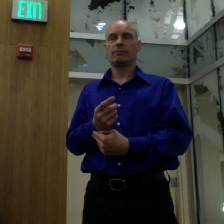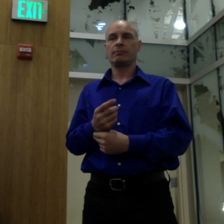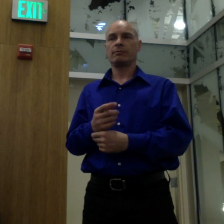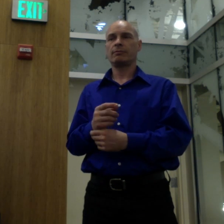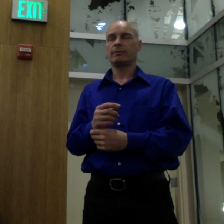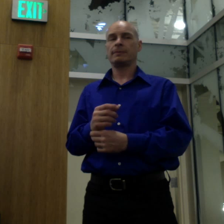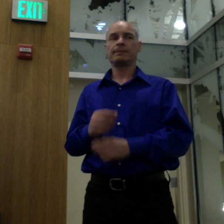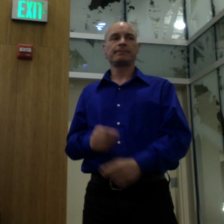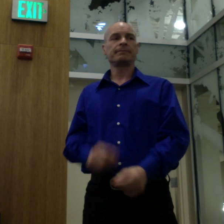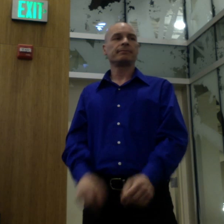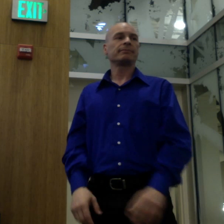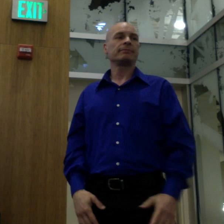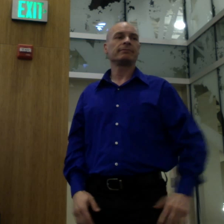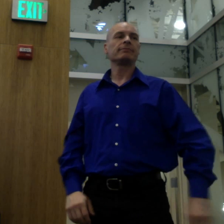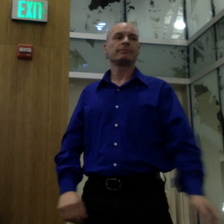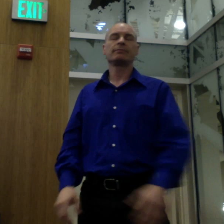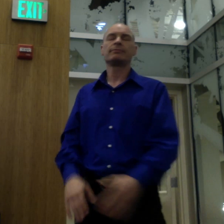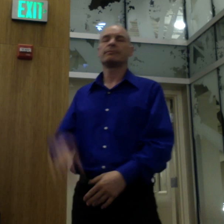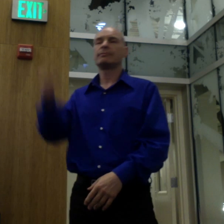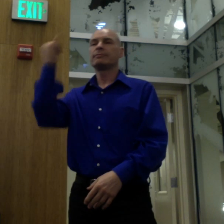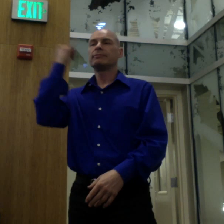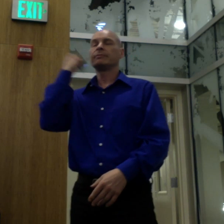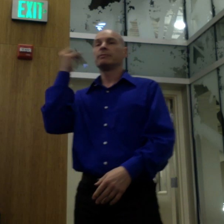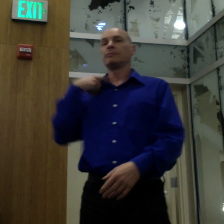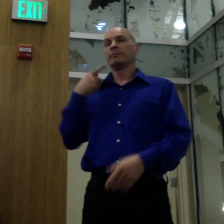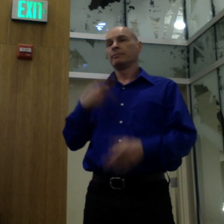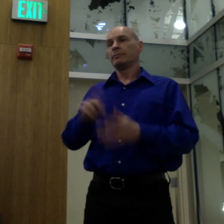18 months maximum.